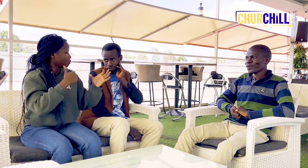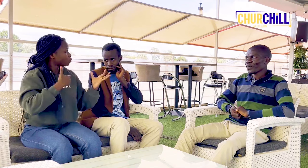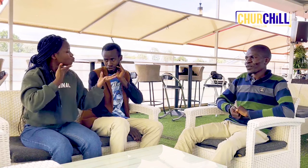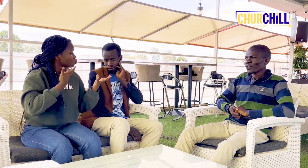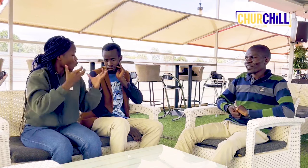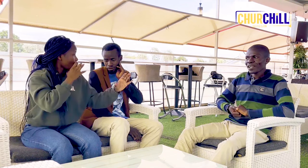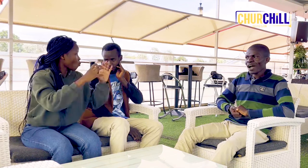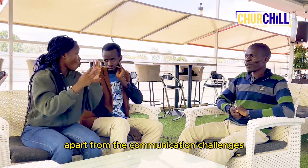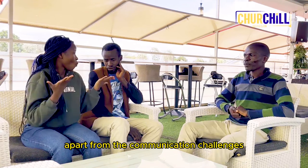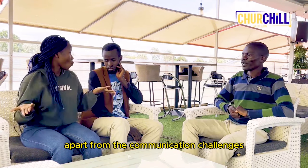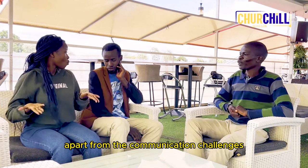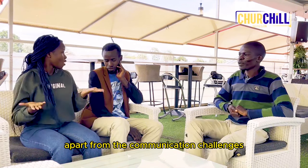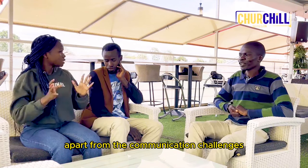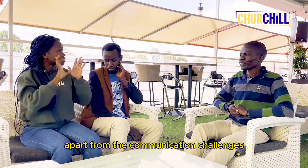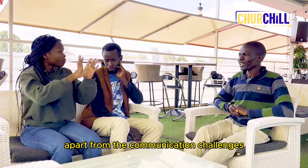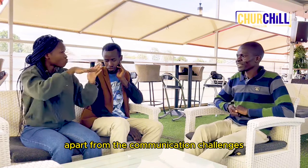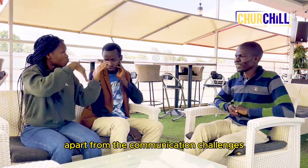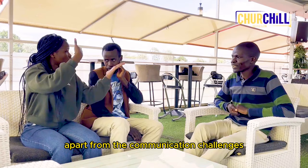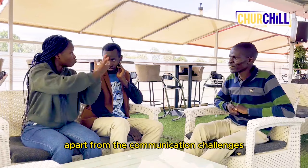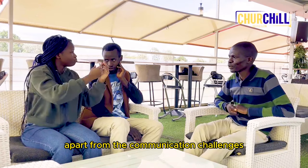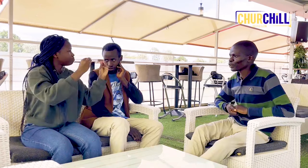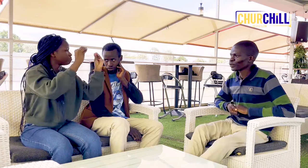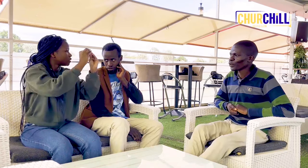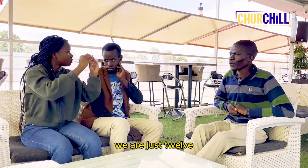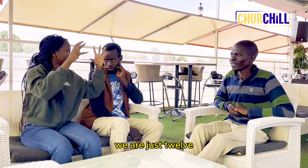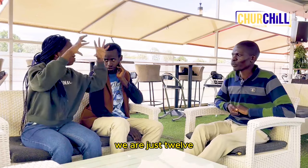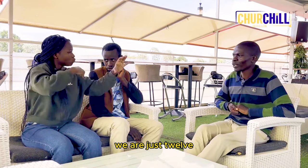So, apart from the communication challenges, we are just well.